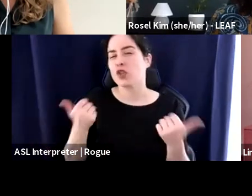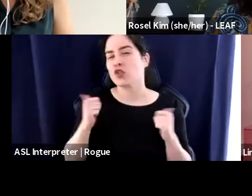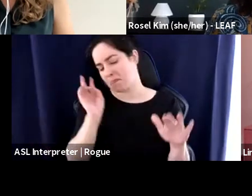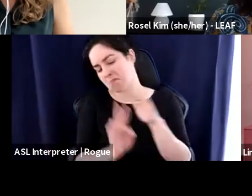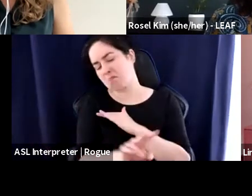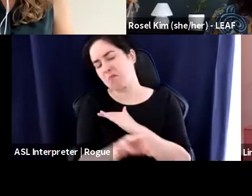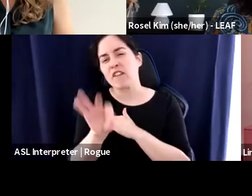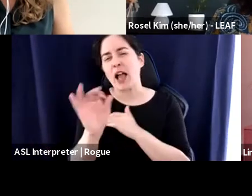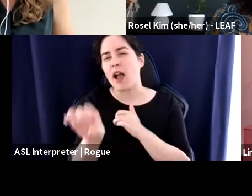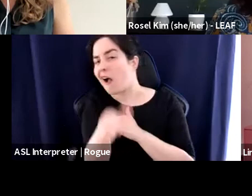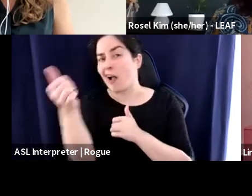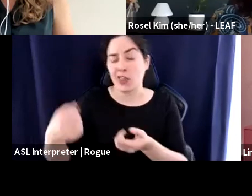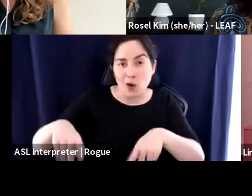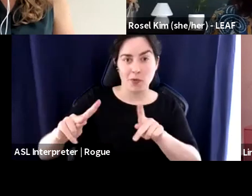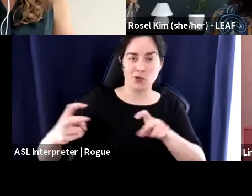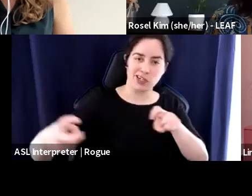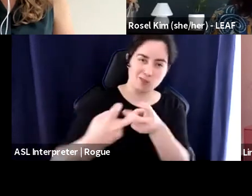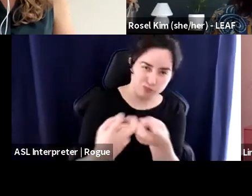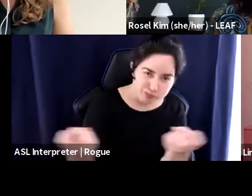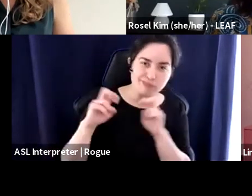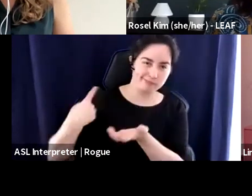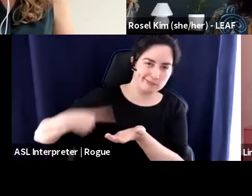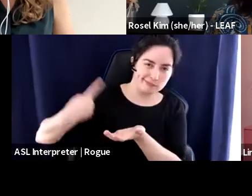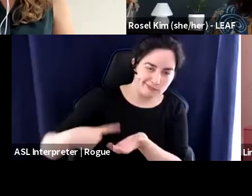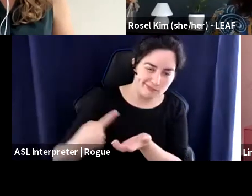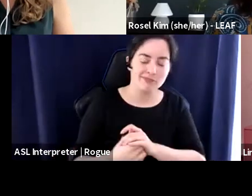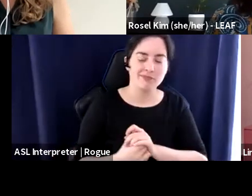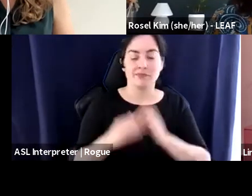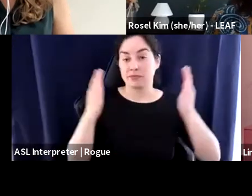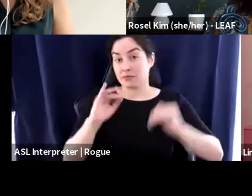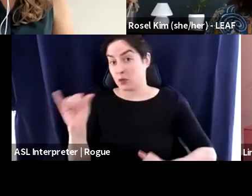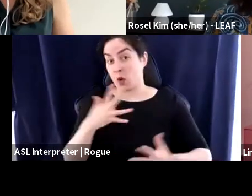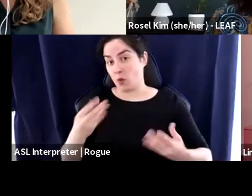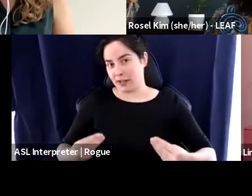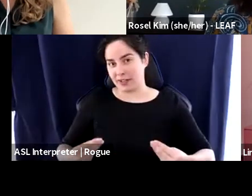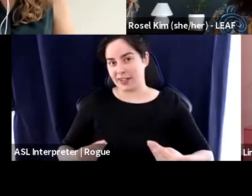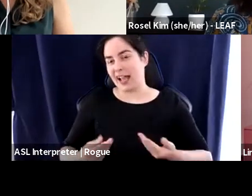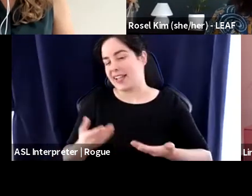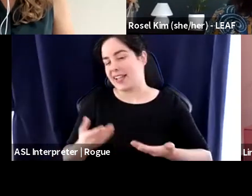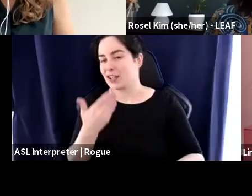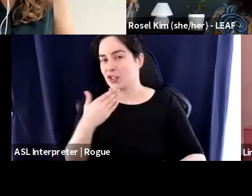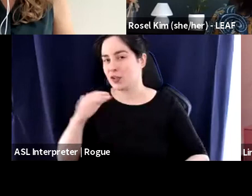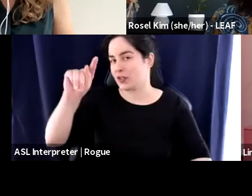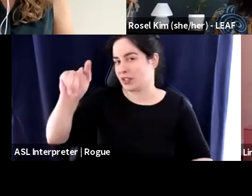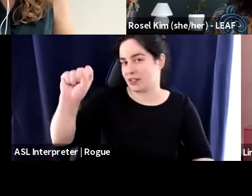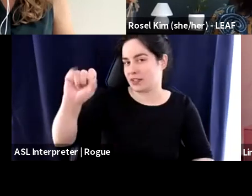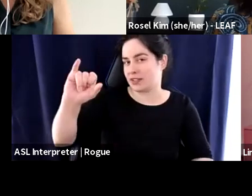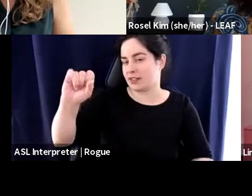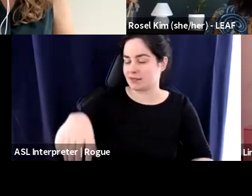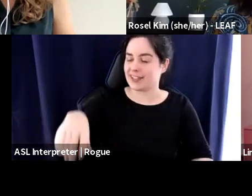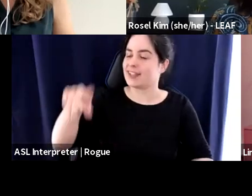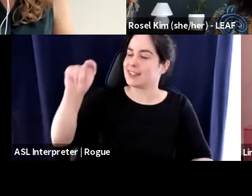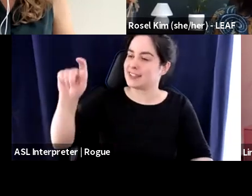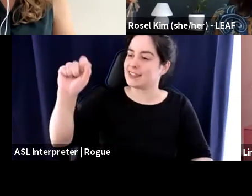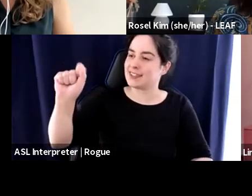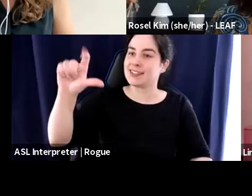the conversation. I'd also like to express a special thank you to the Toronto Sign Language Interpreter Services,